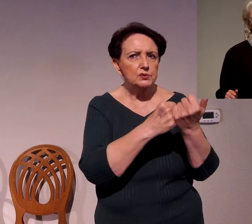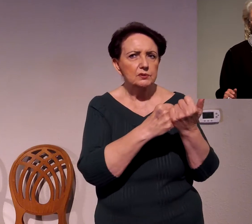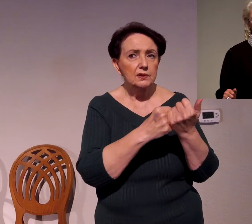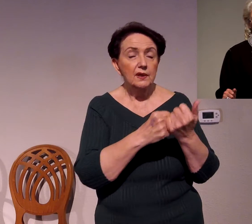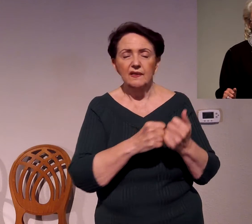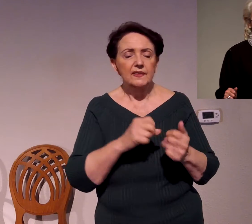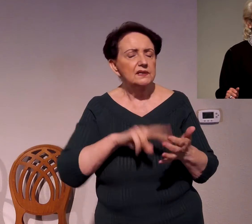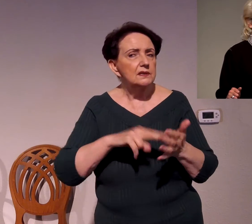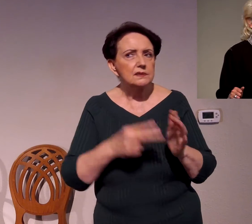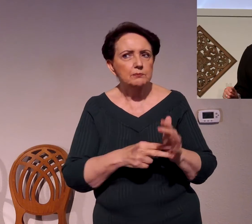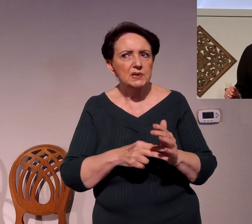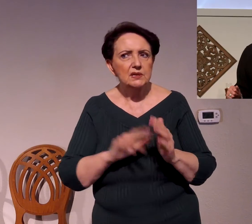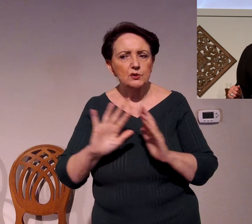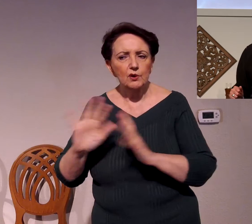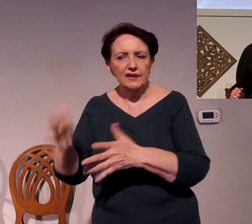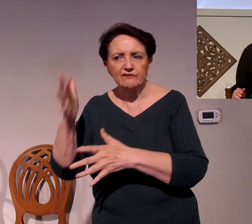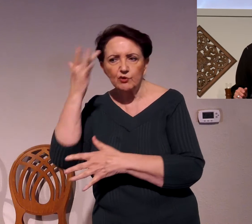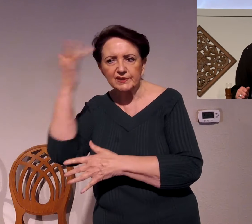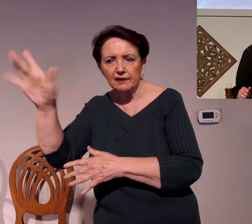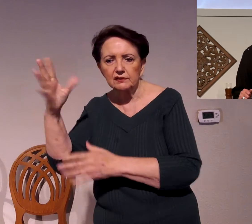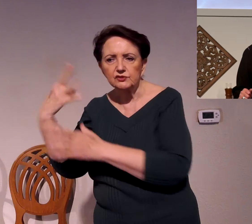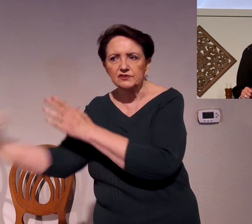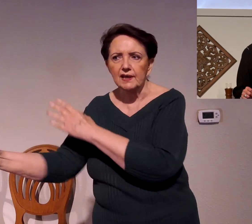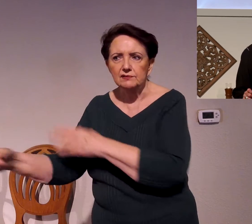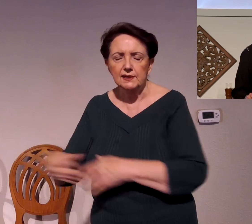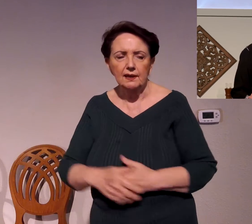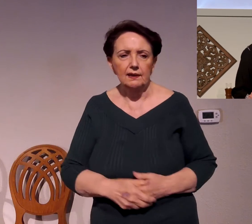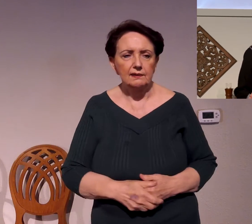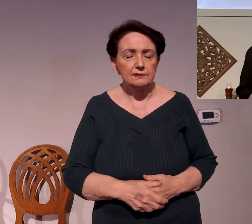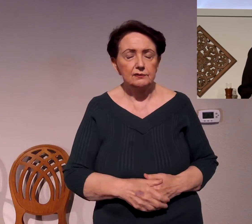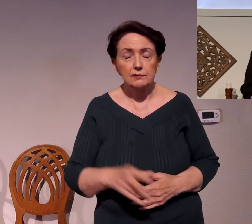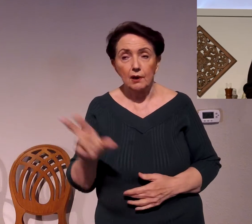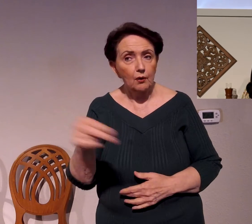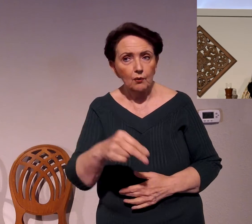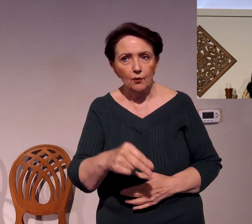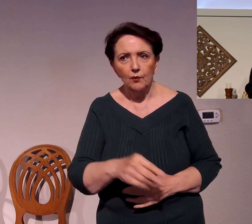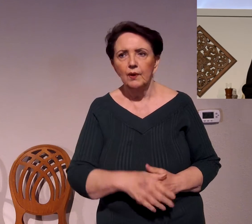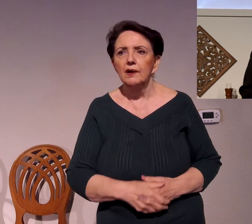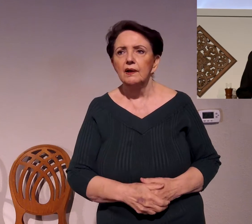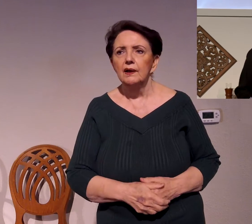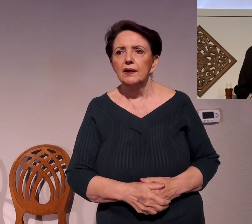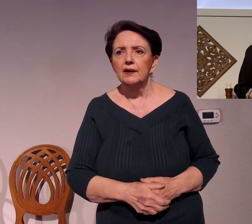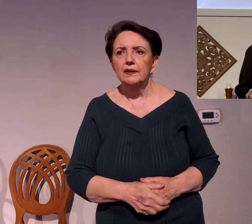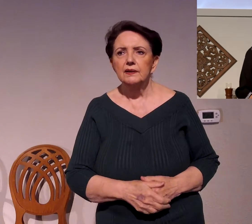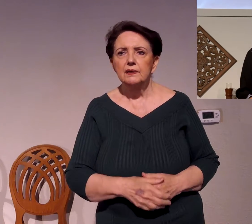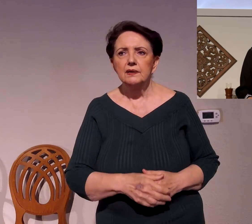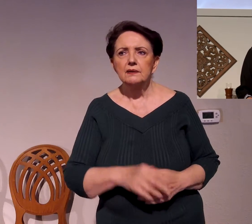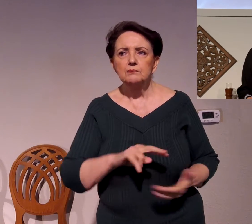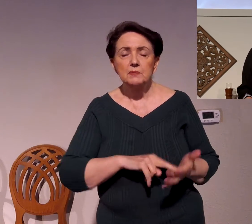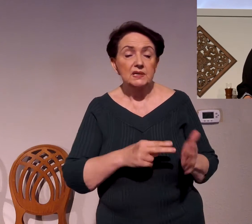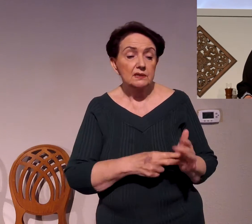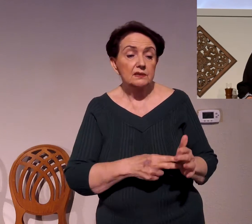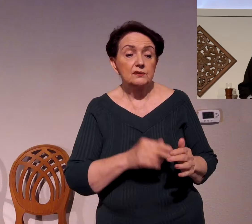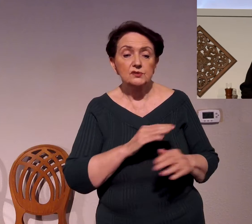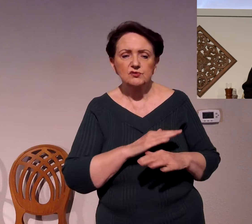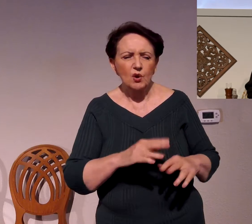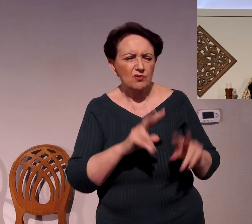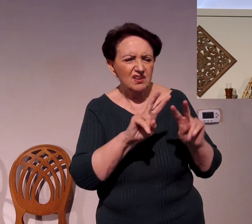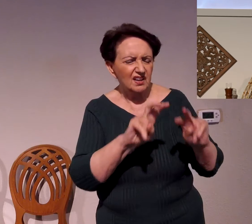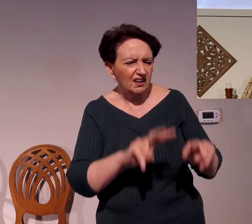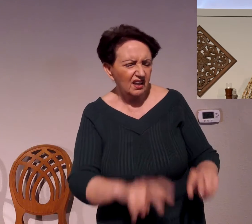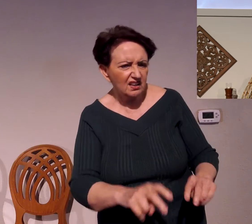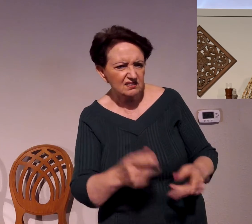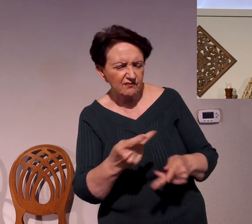at the door. Okay? It does not mean that. It means that we don't try to overanalyze and figure